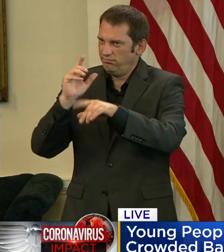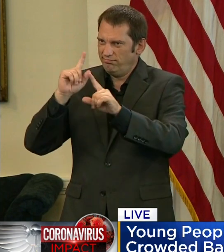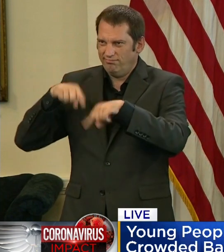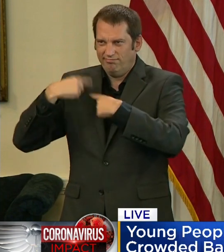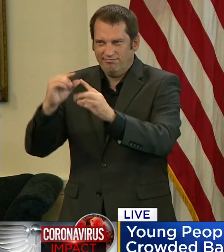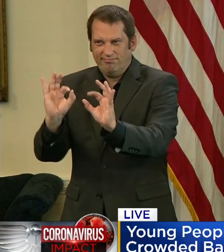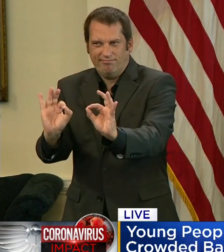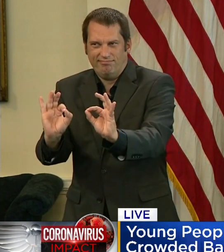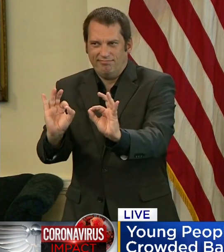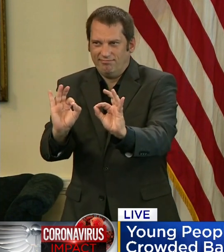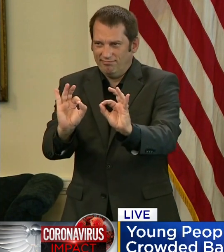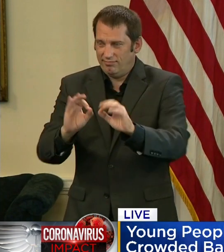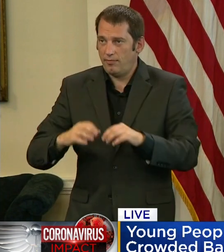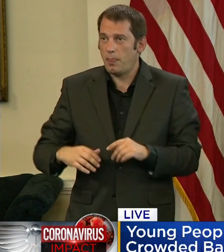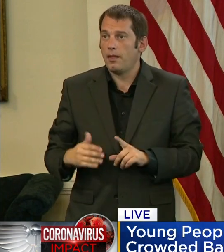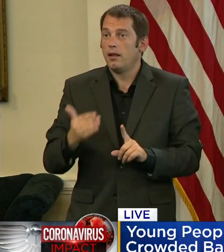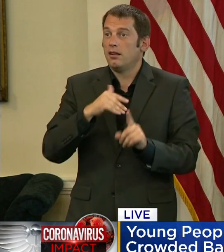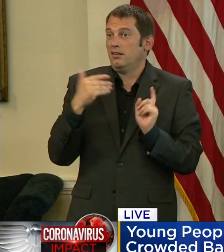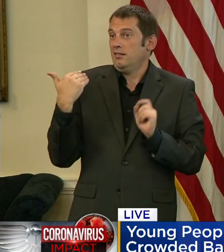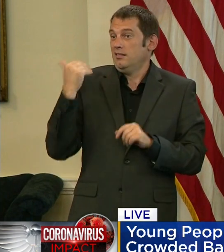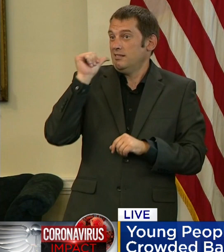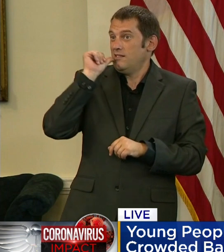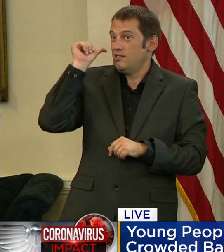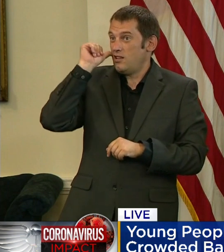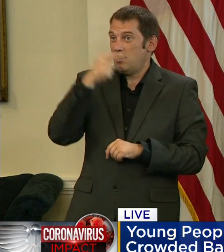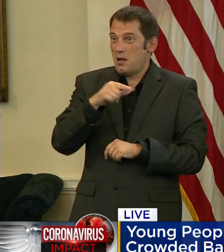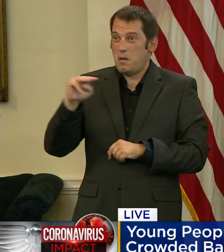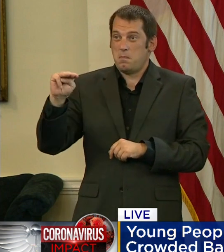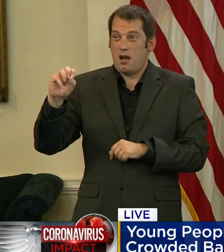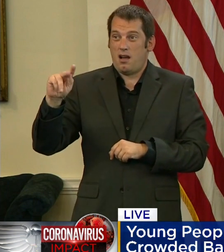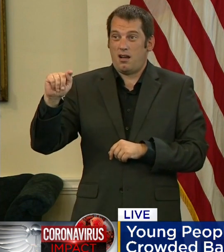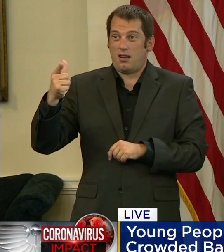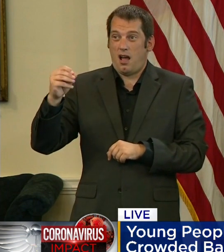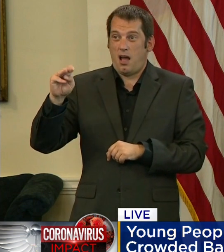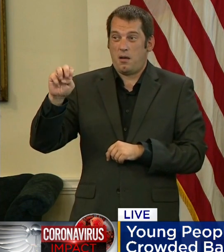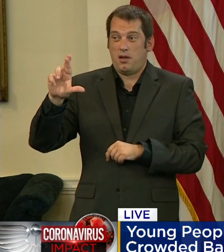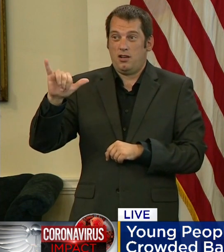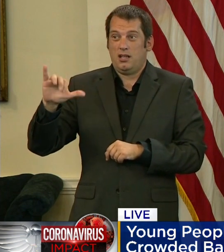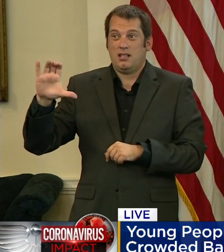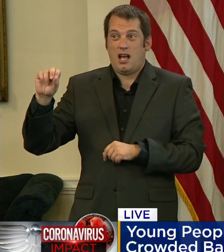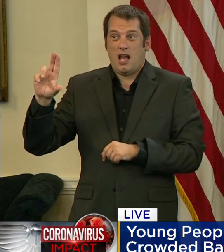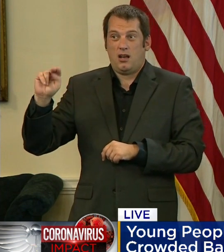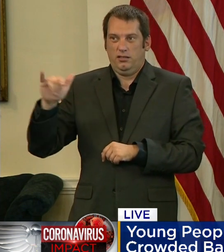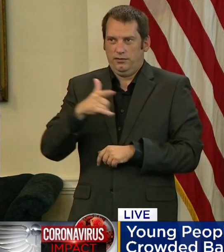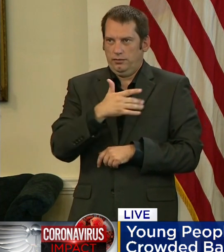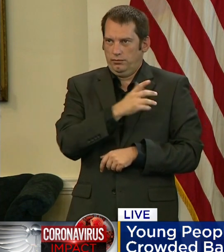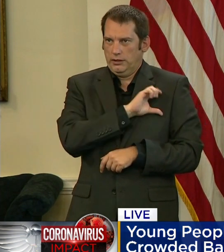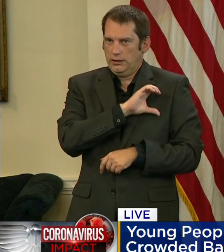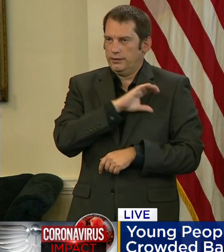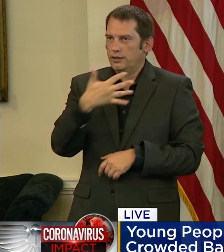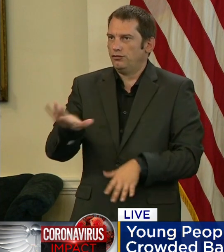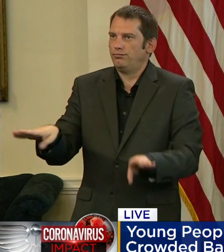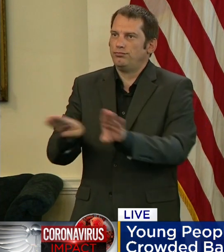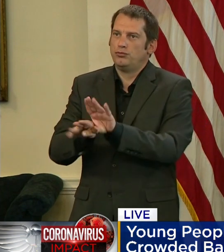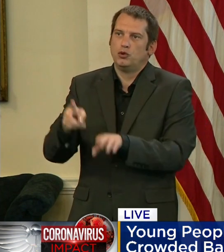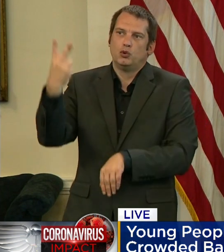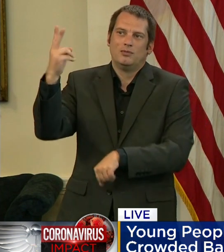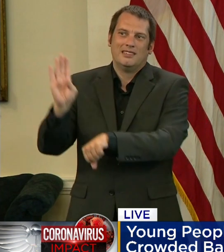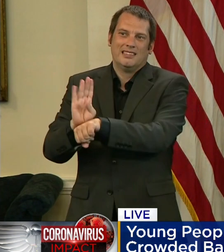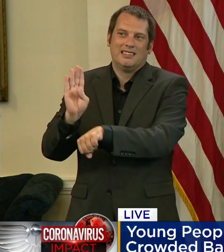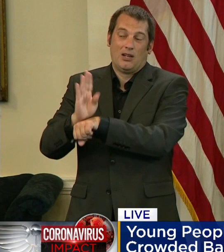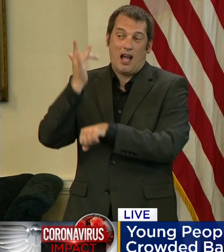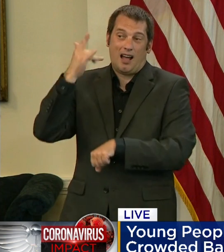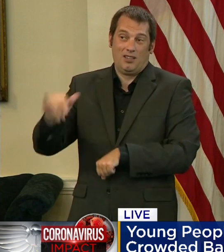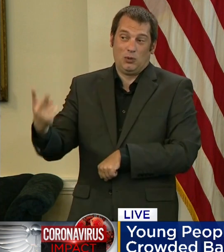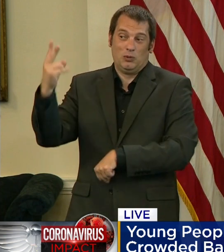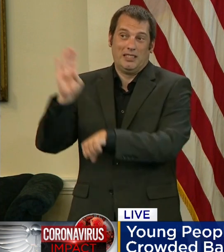County yesterday shut down 2 businesses. And there are a couple of others. So it just happened yesterday, but we're in our